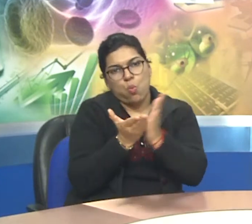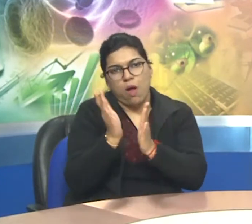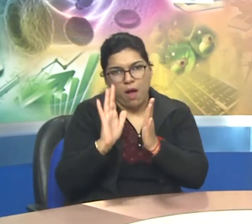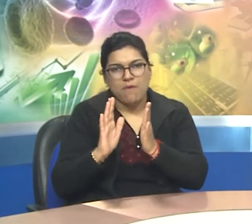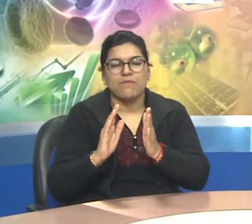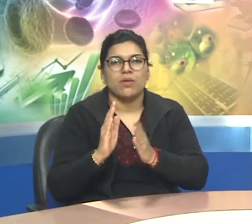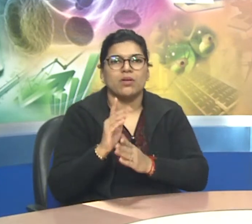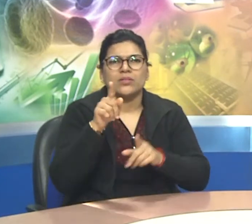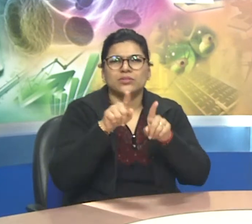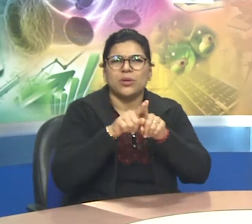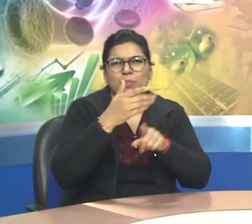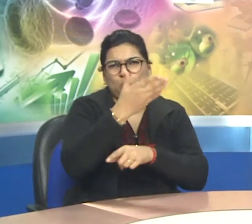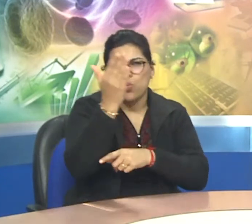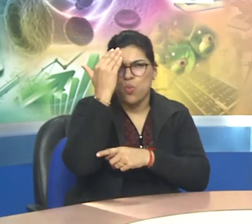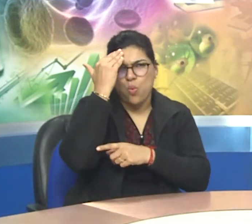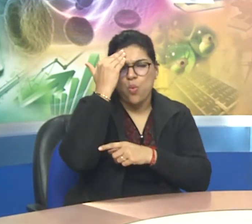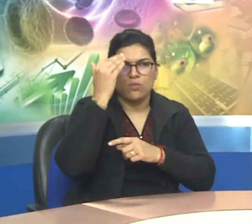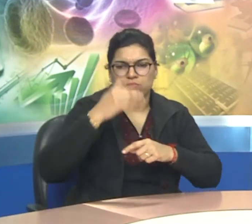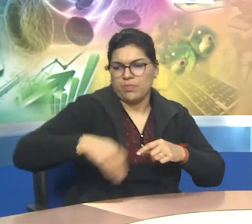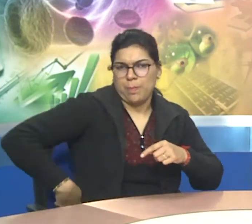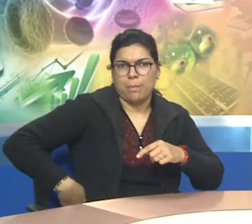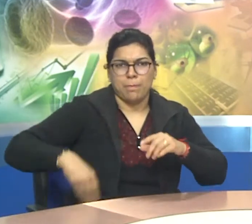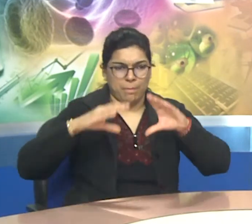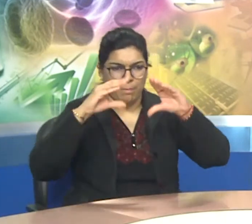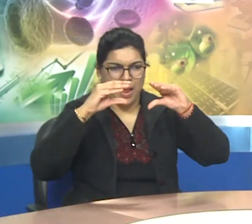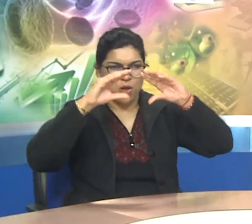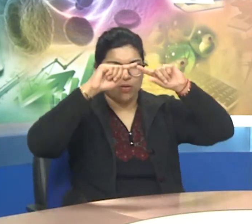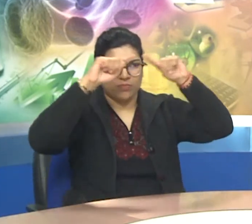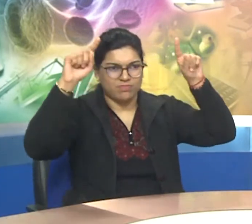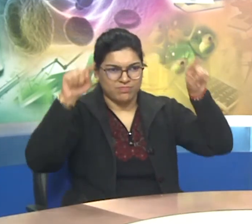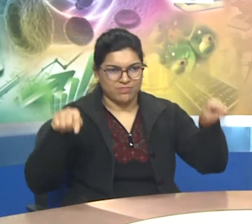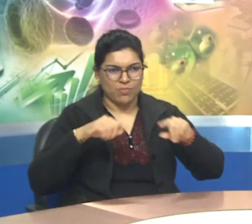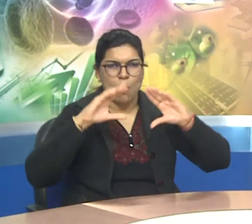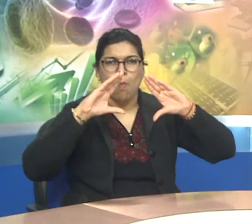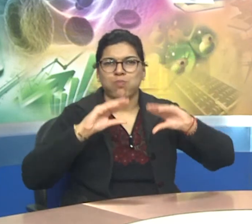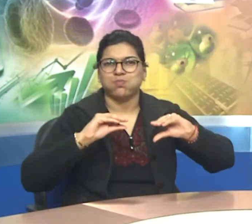And it is also used to stuff seat cushion.